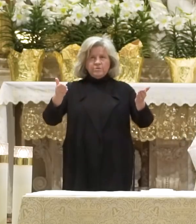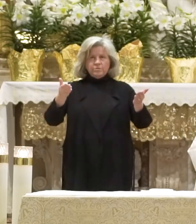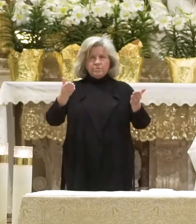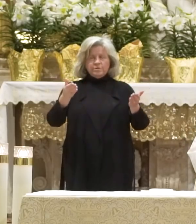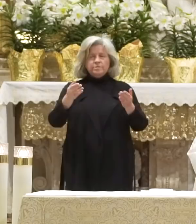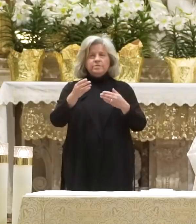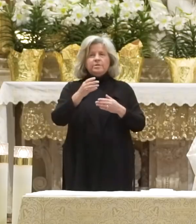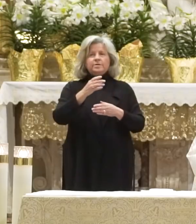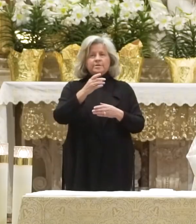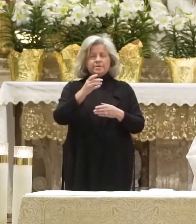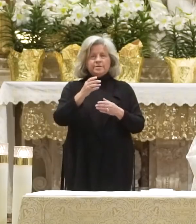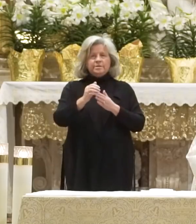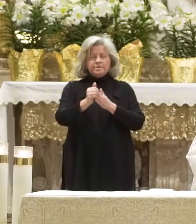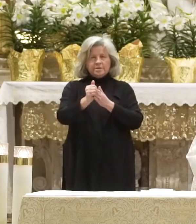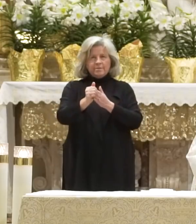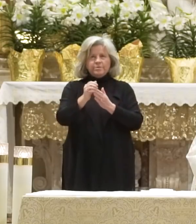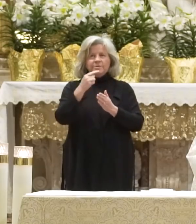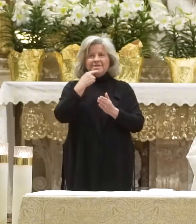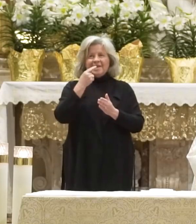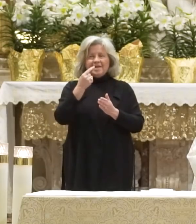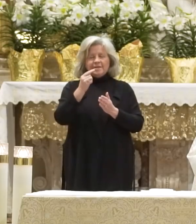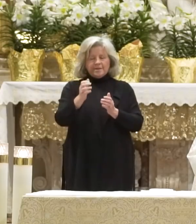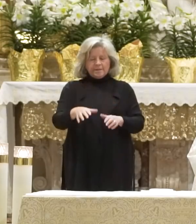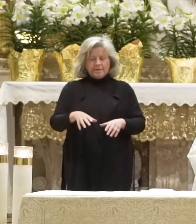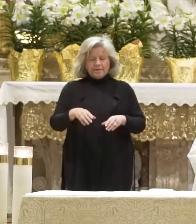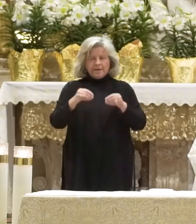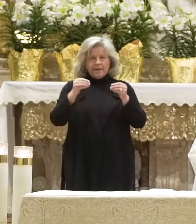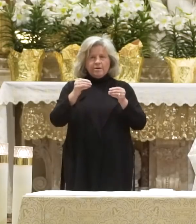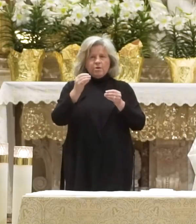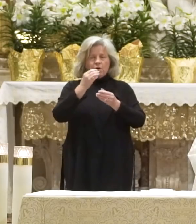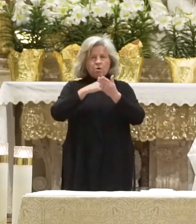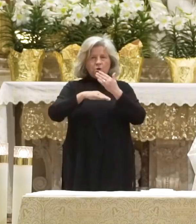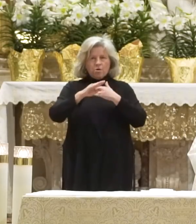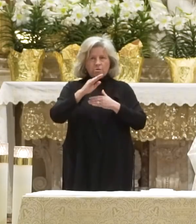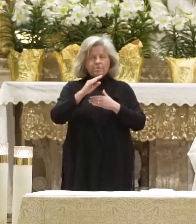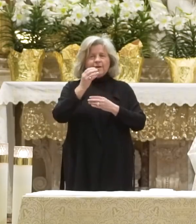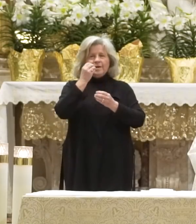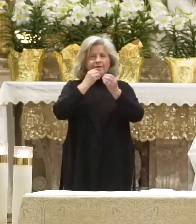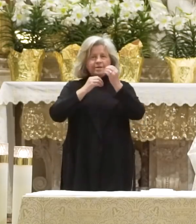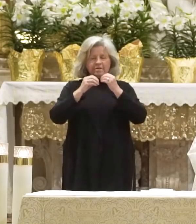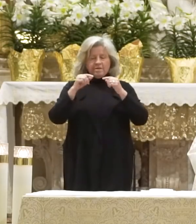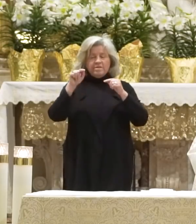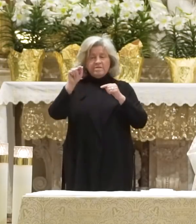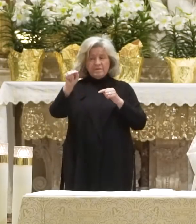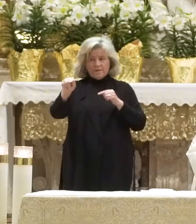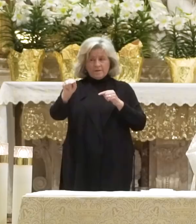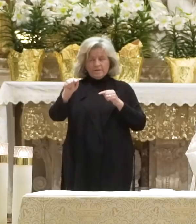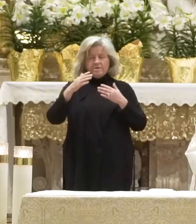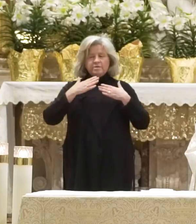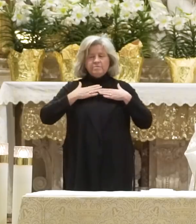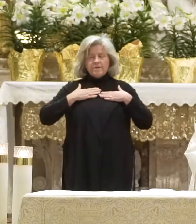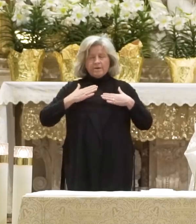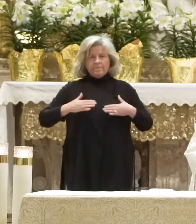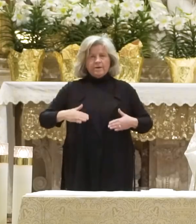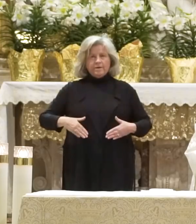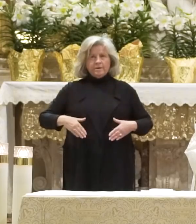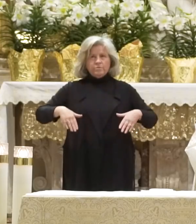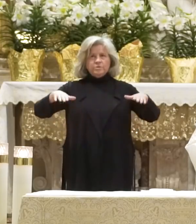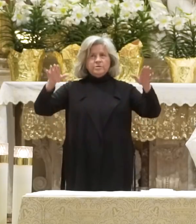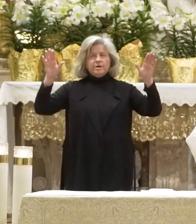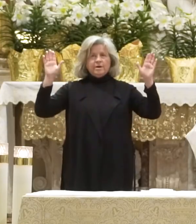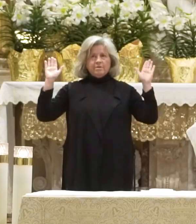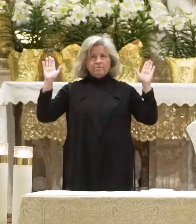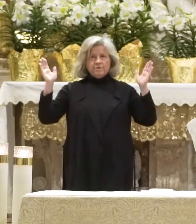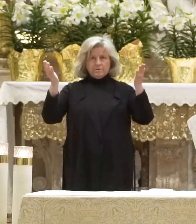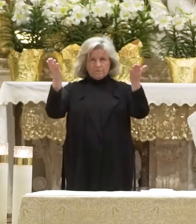saying, "Take this, all of you, and eat of it, for this is my body, which will be given up